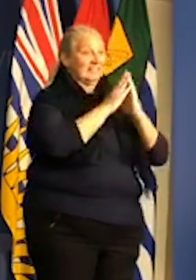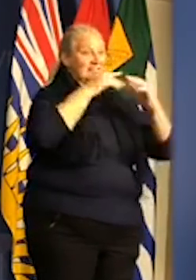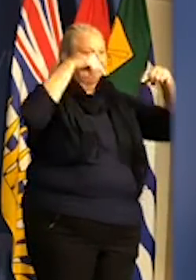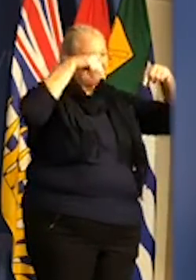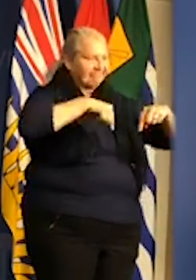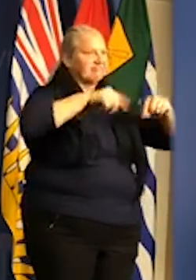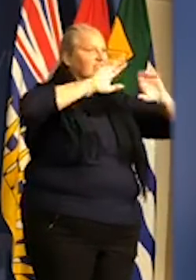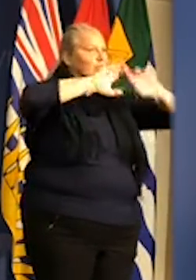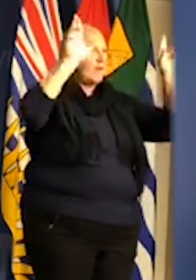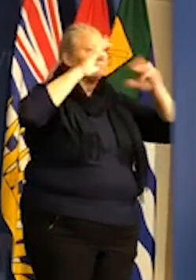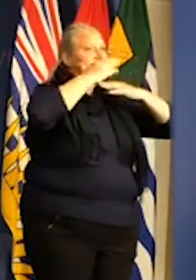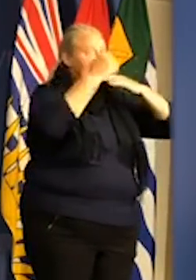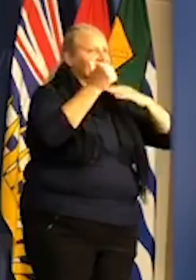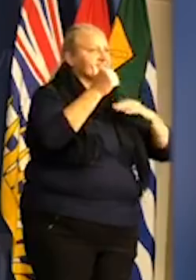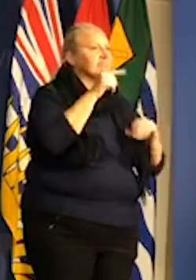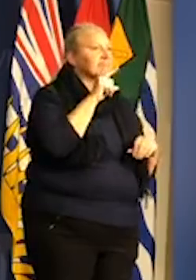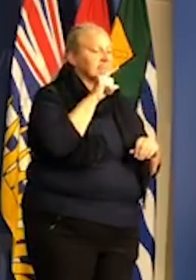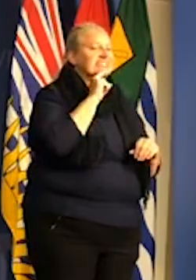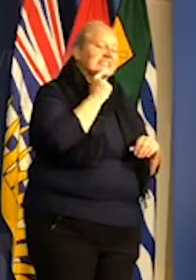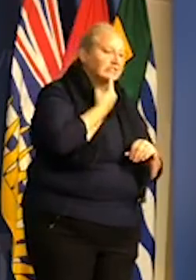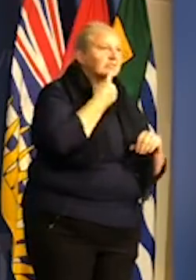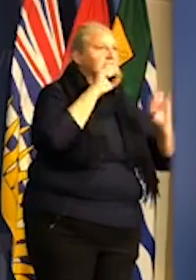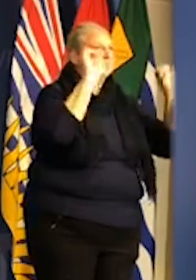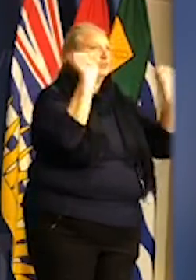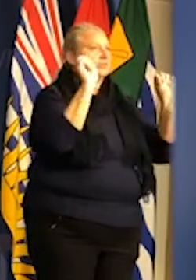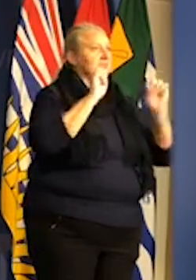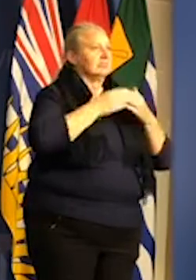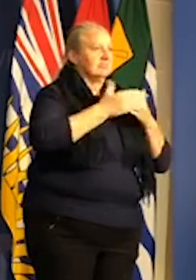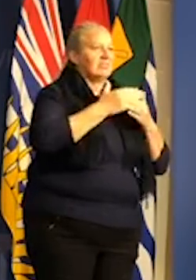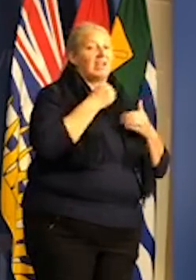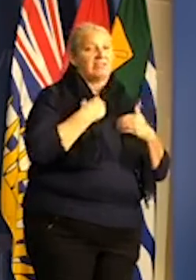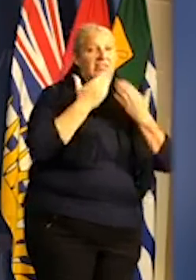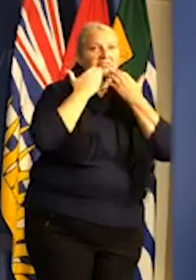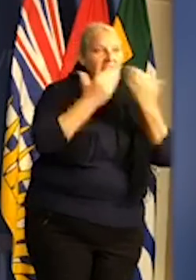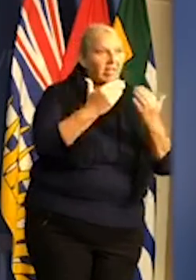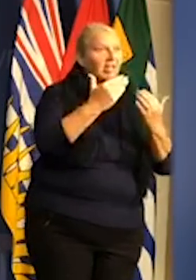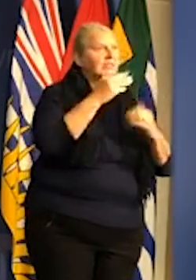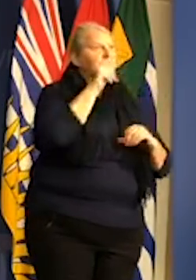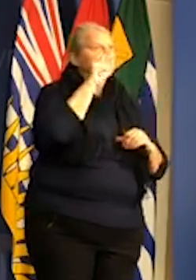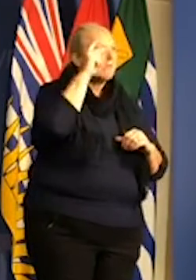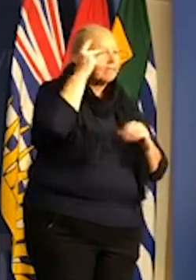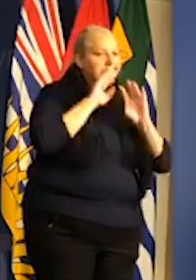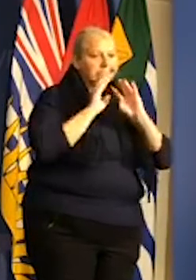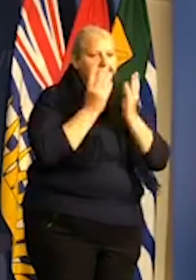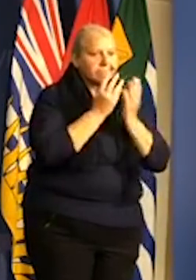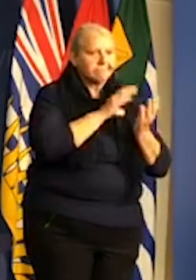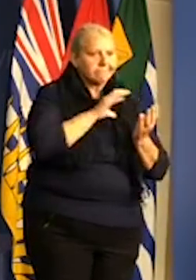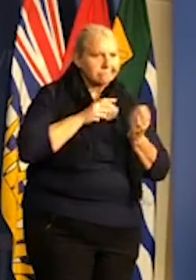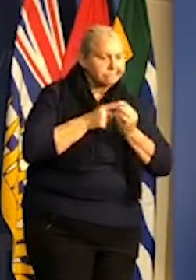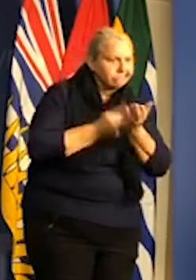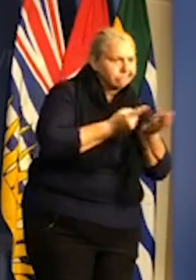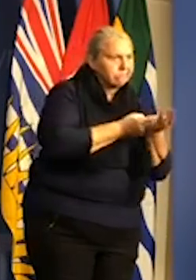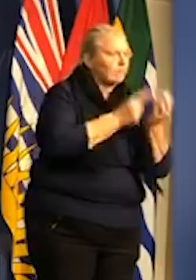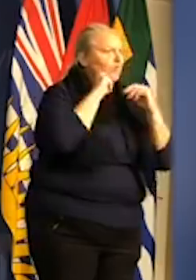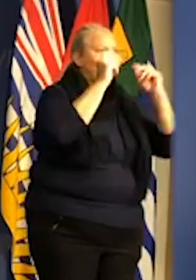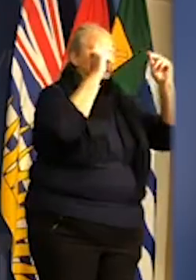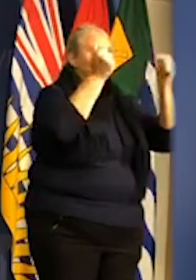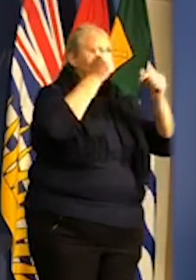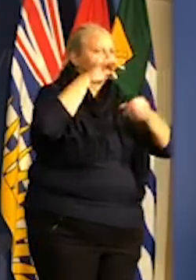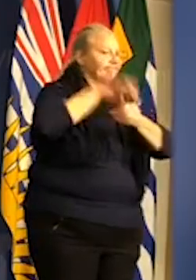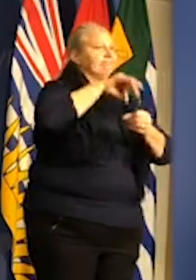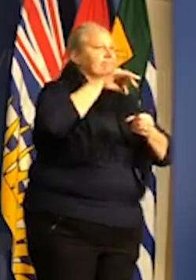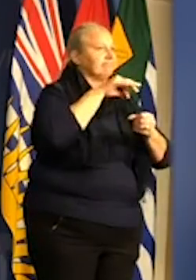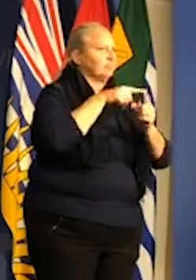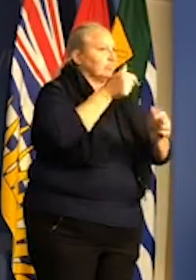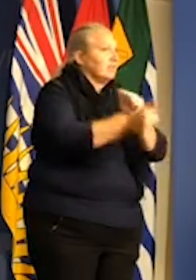want to thank Council for their swift leadership on this motion. I'd like to also quickly talk about some of